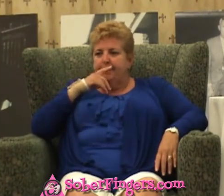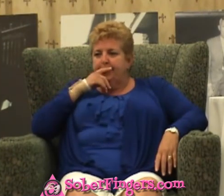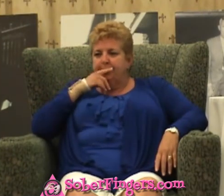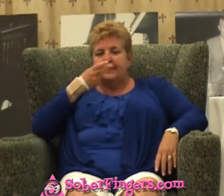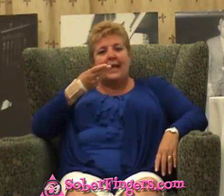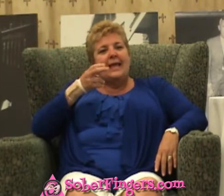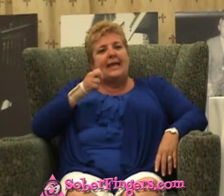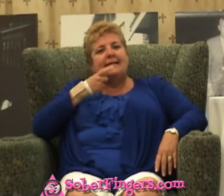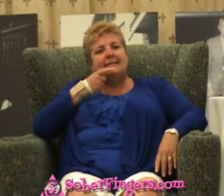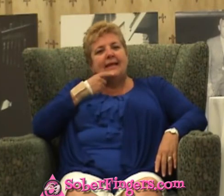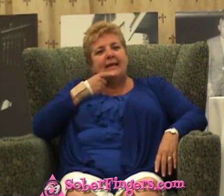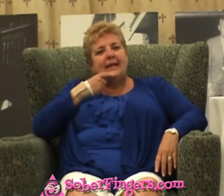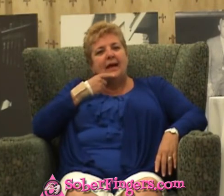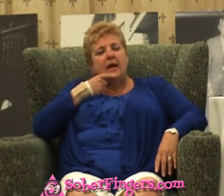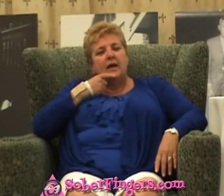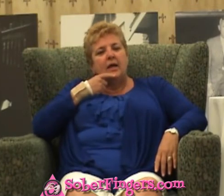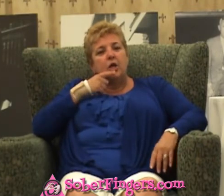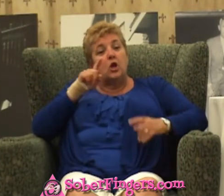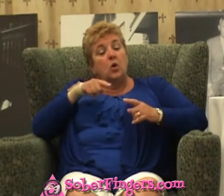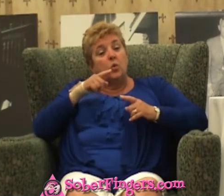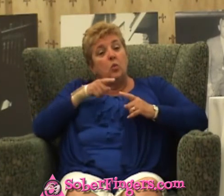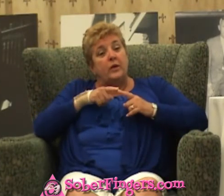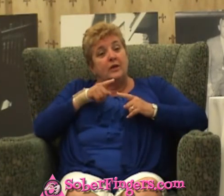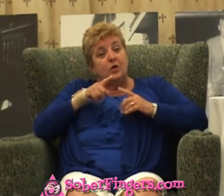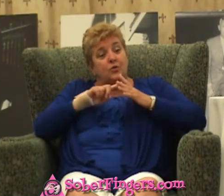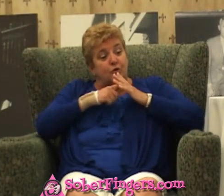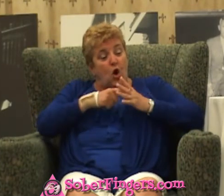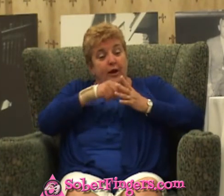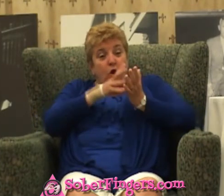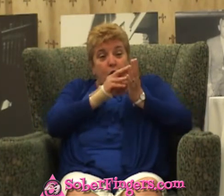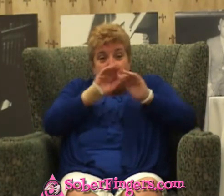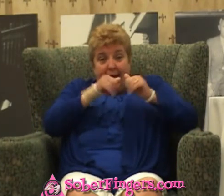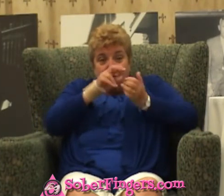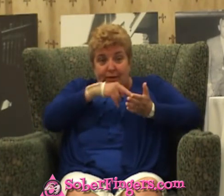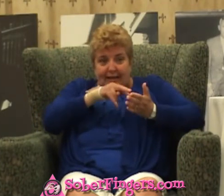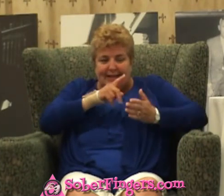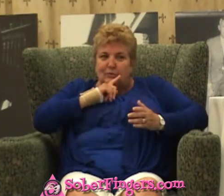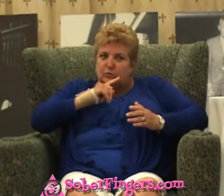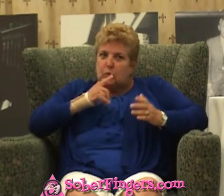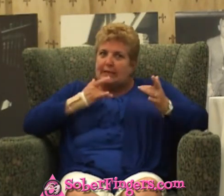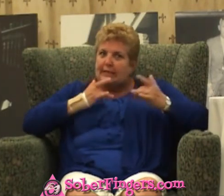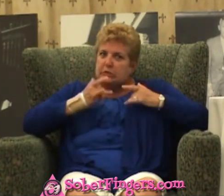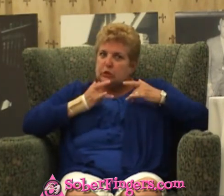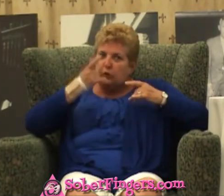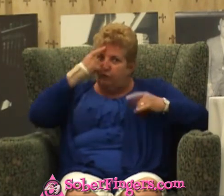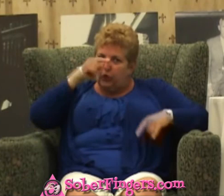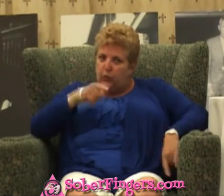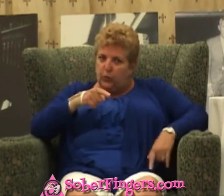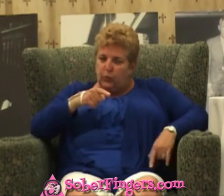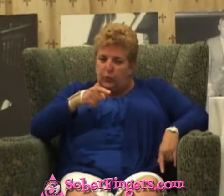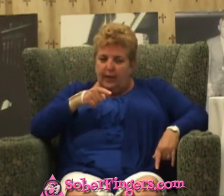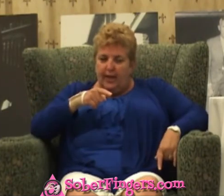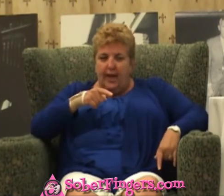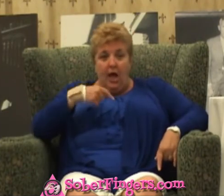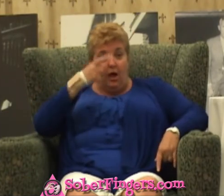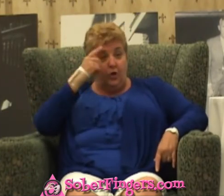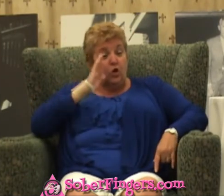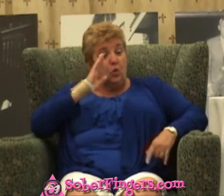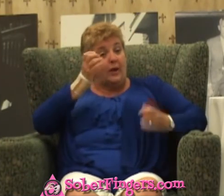said, "I was real afraid when you started that dancing thing. I was real afraid of that because... he said, I thought you'd love dancing so much you'd leave AA. And you